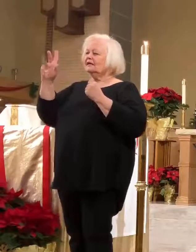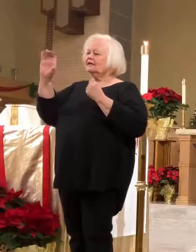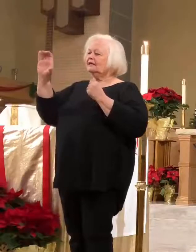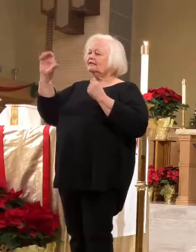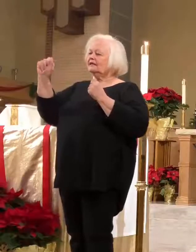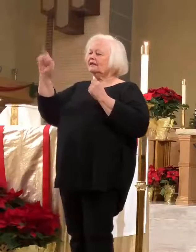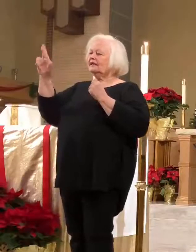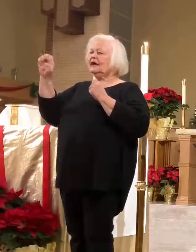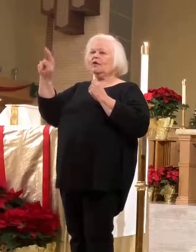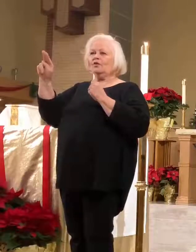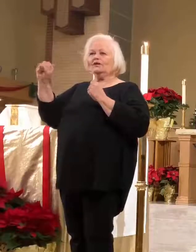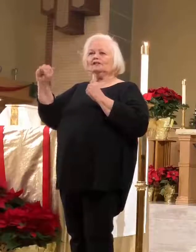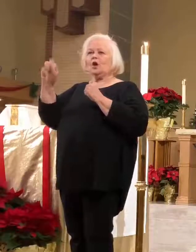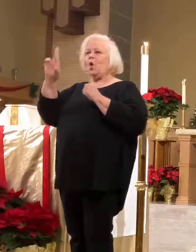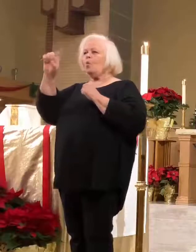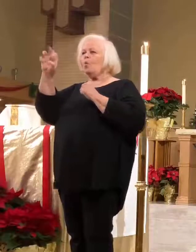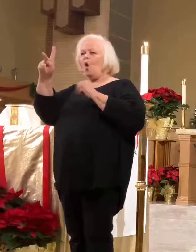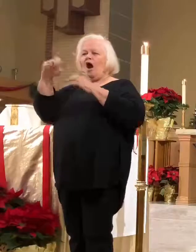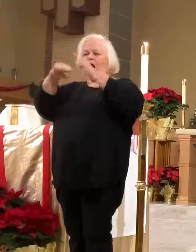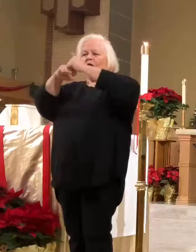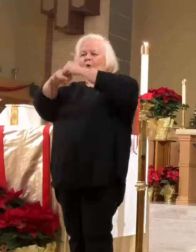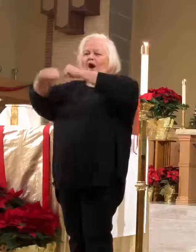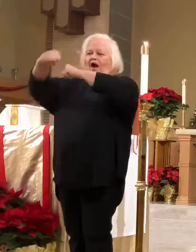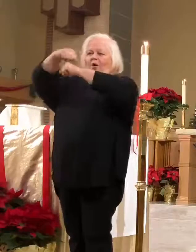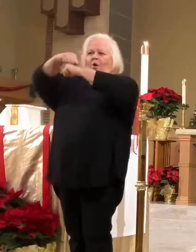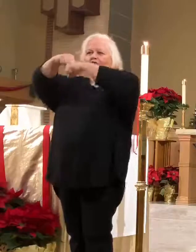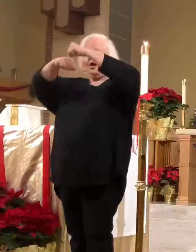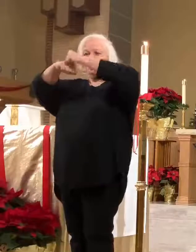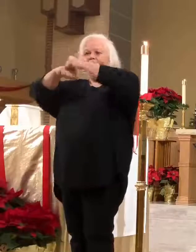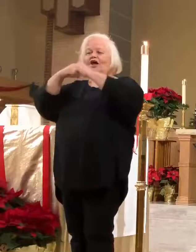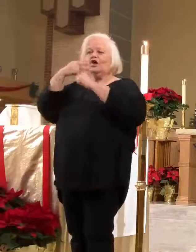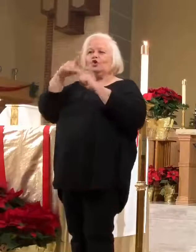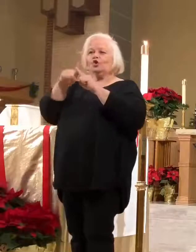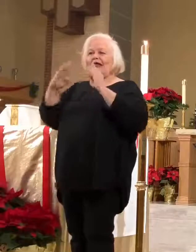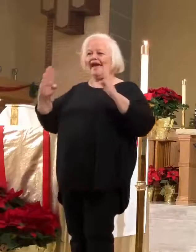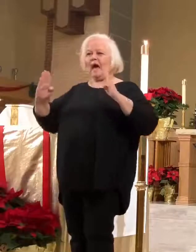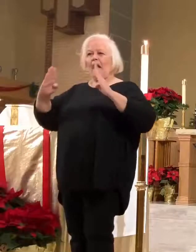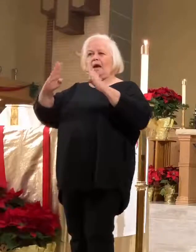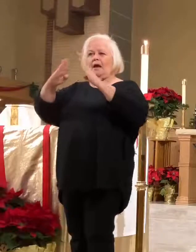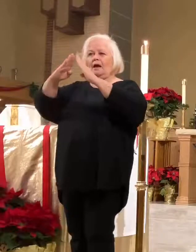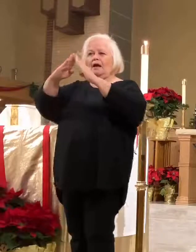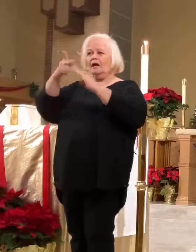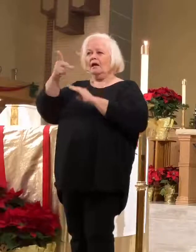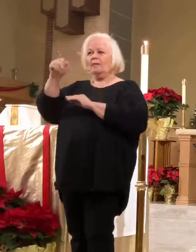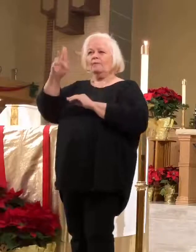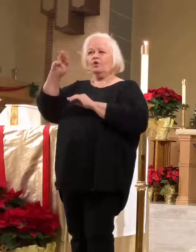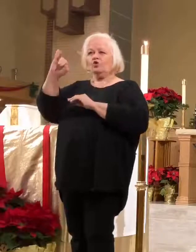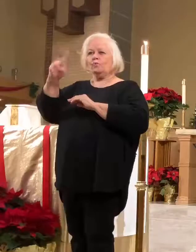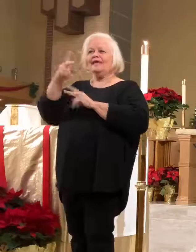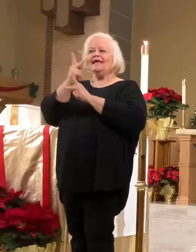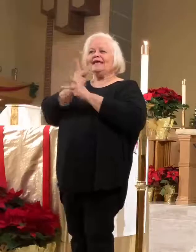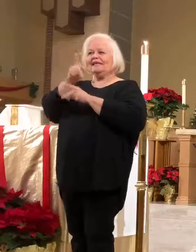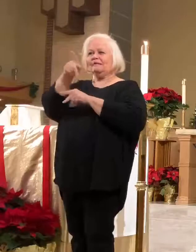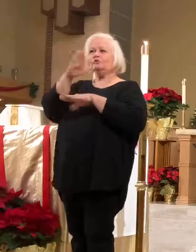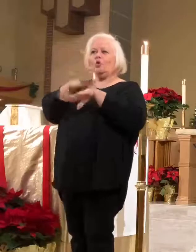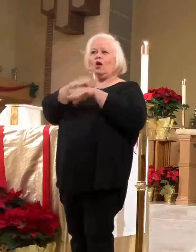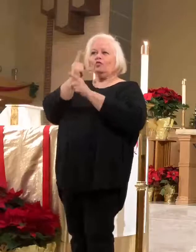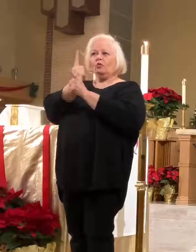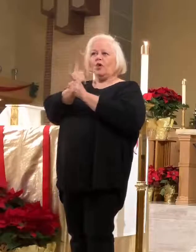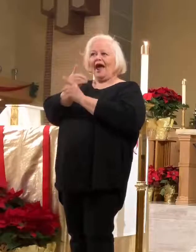topped on rocks, topped on rocks that kind of look like a little pyramid of sorts, and it keeps you on